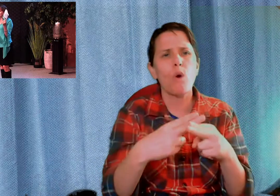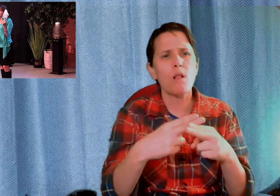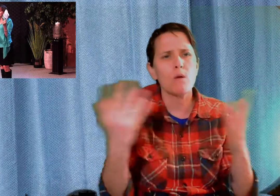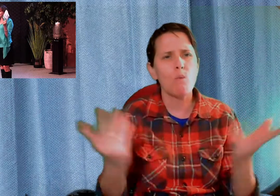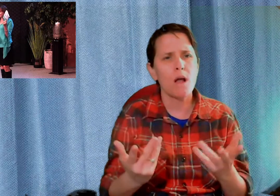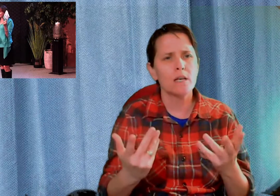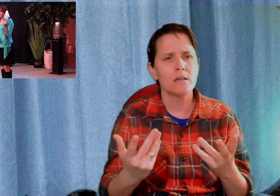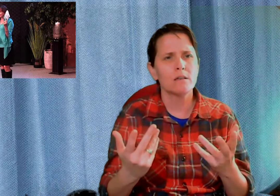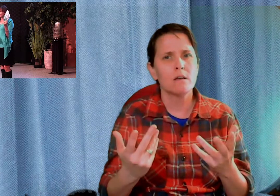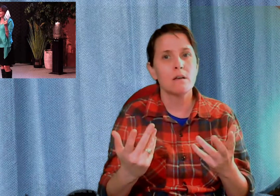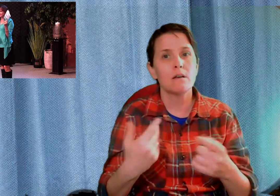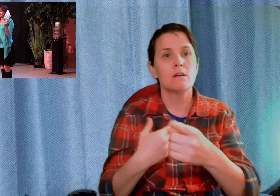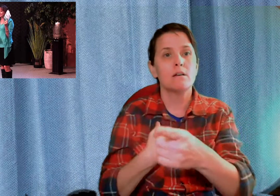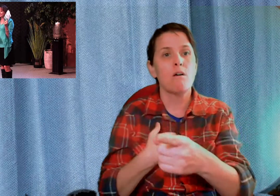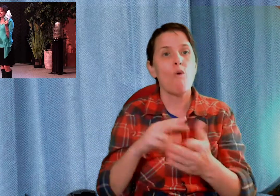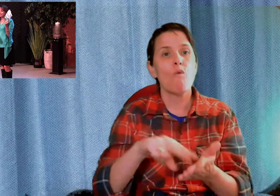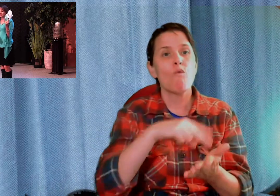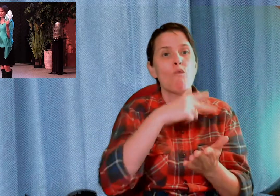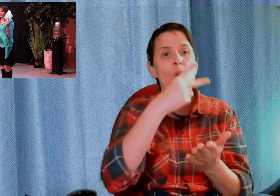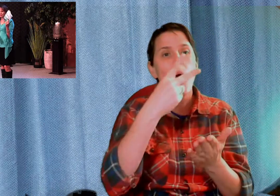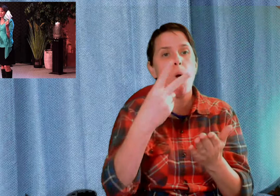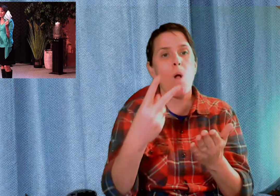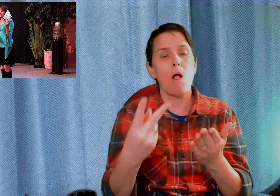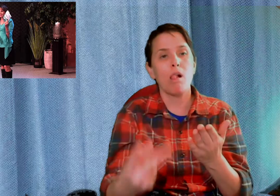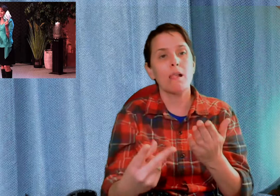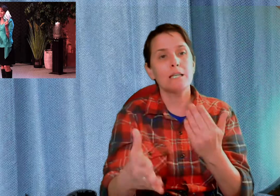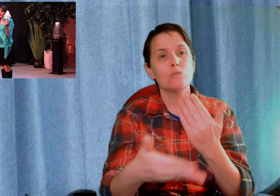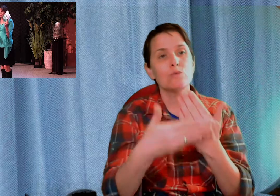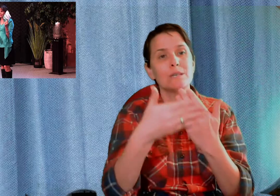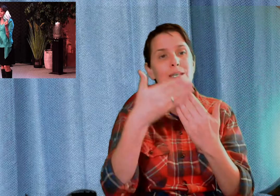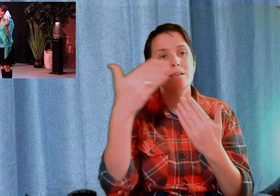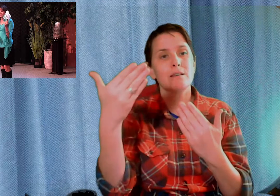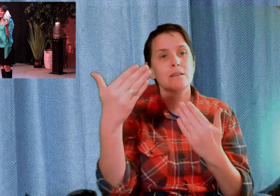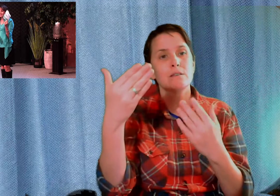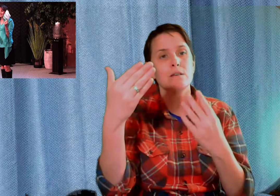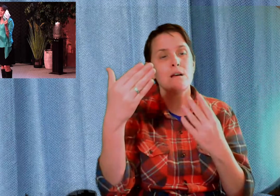falling into ease. Release your struggle and create a life you love.